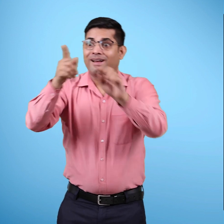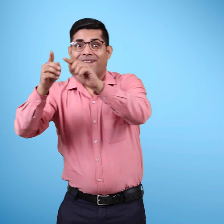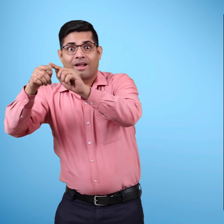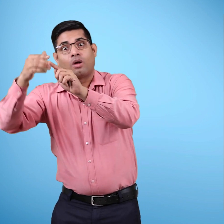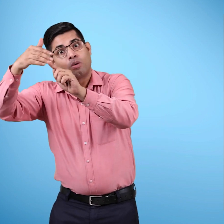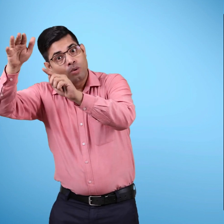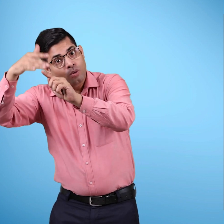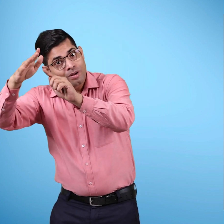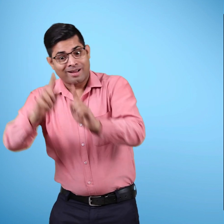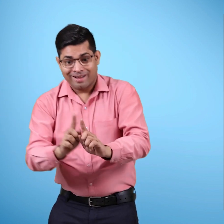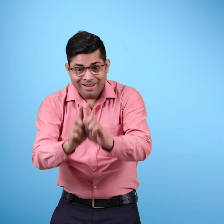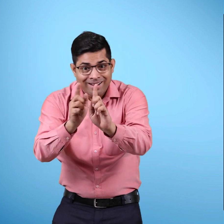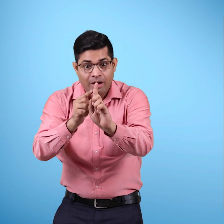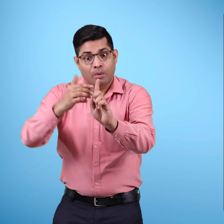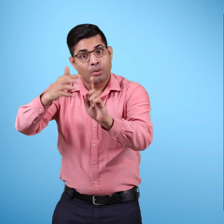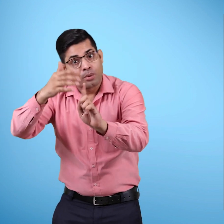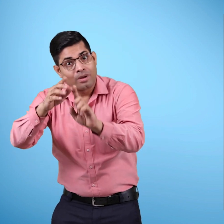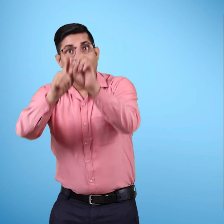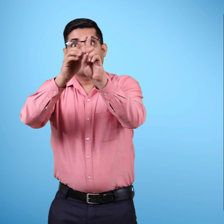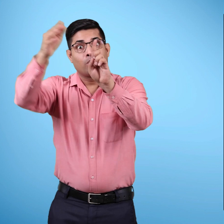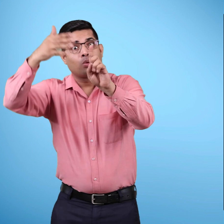gets stored in different parts of plant.